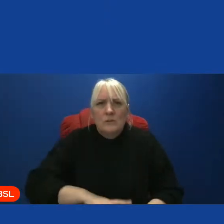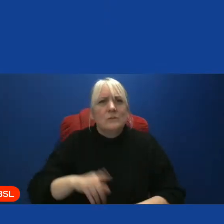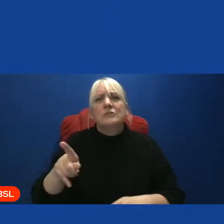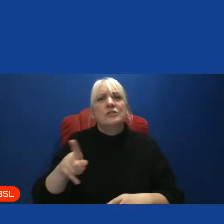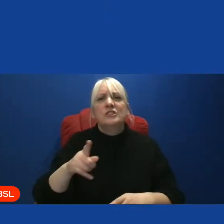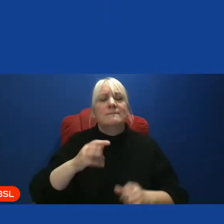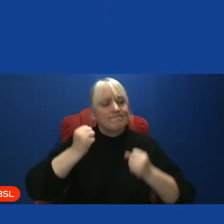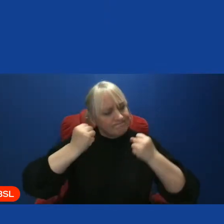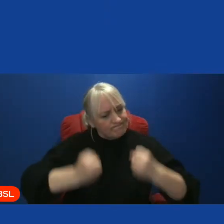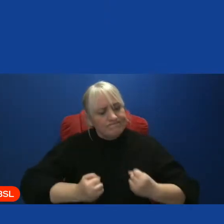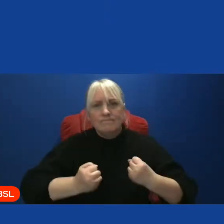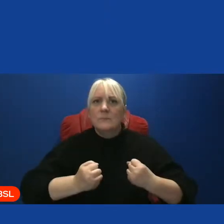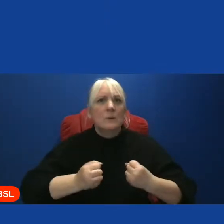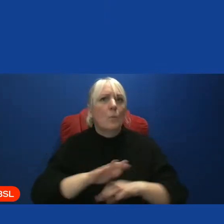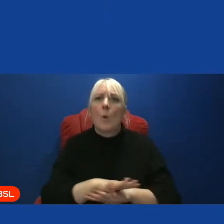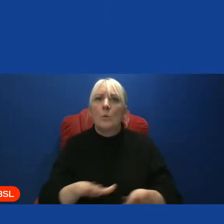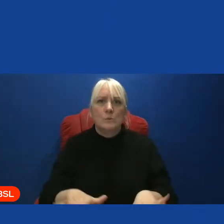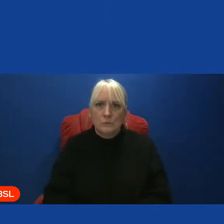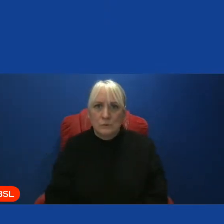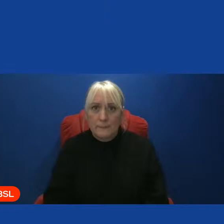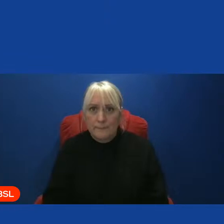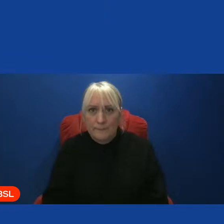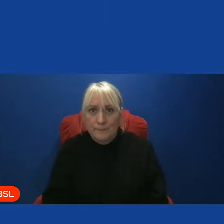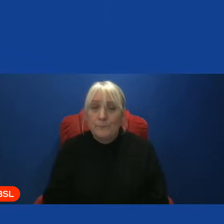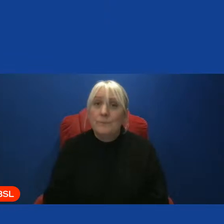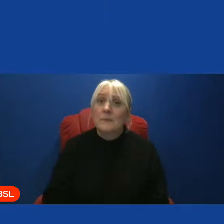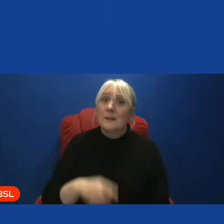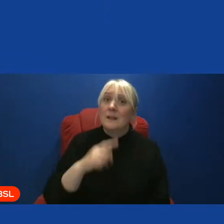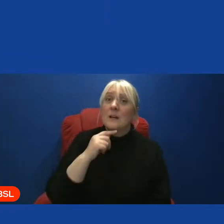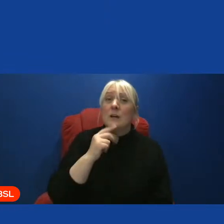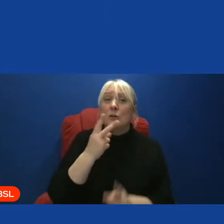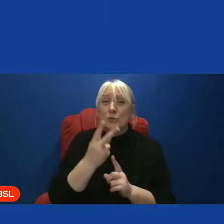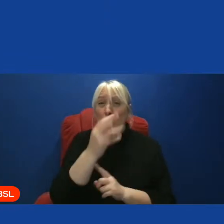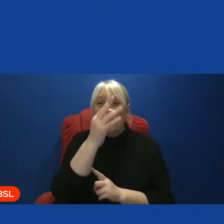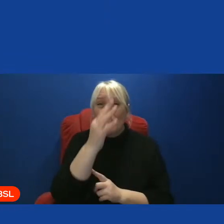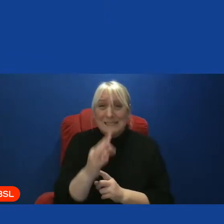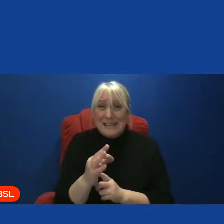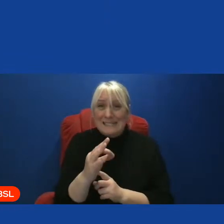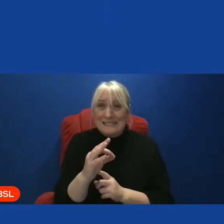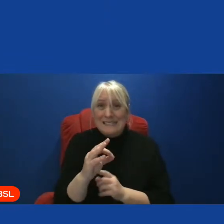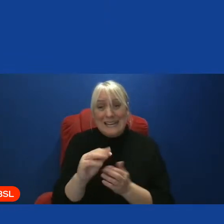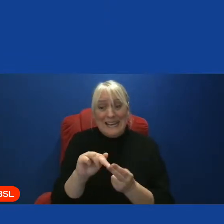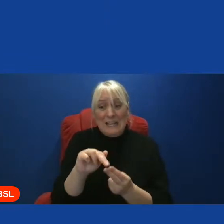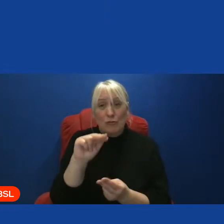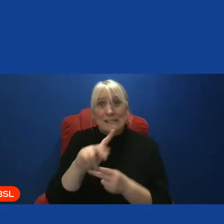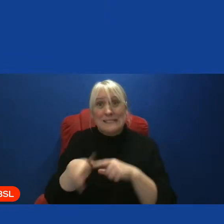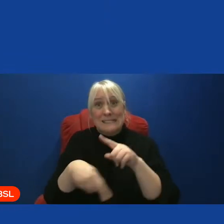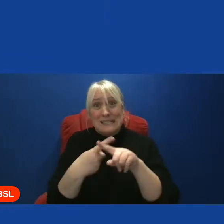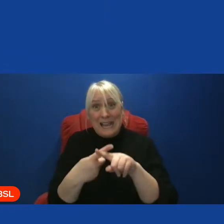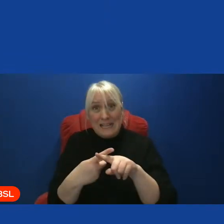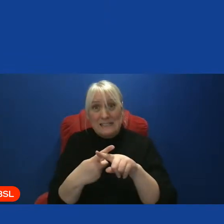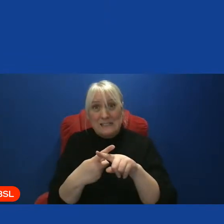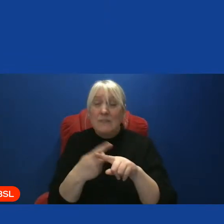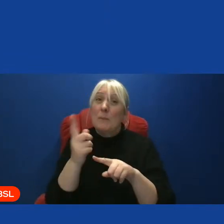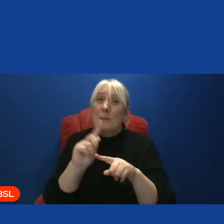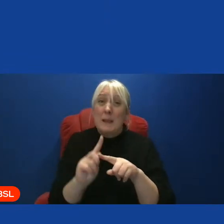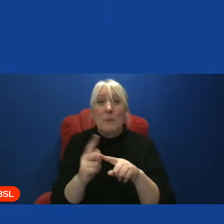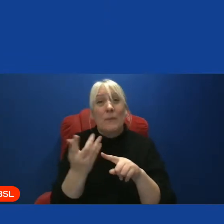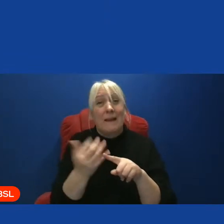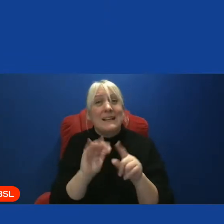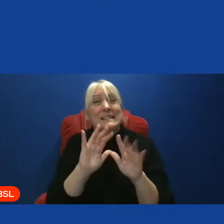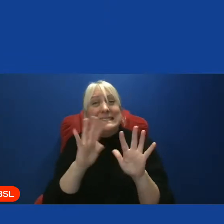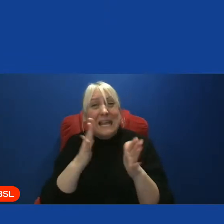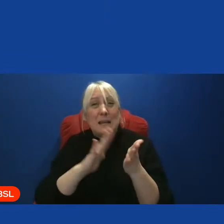of just 2% on assets over 10 million would raise 24 billion a year, and that